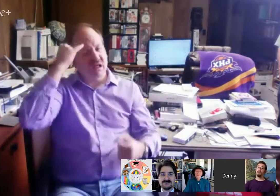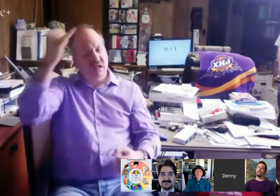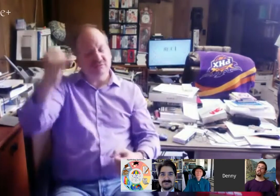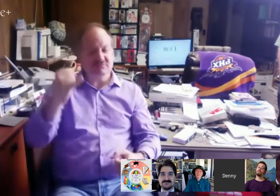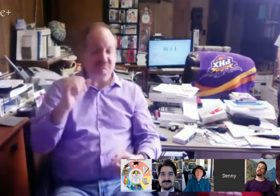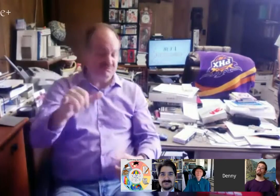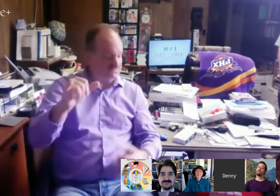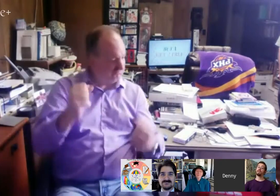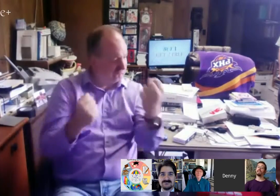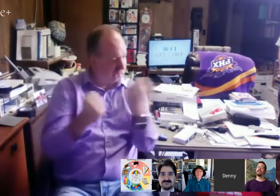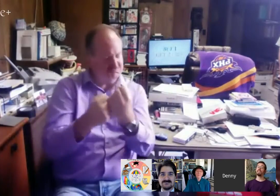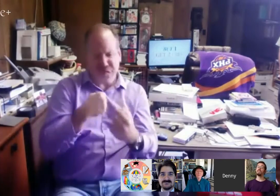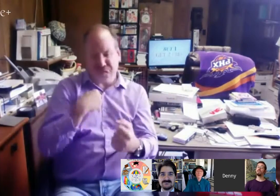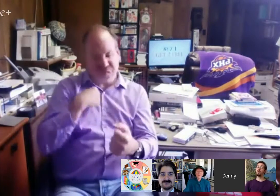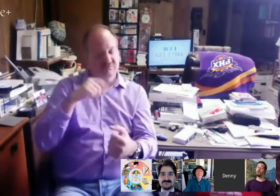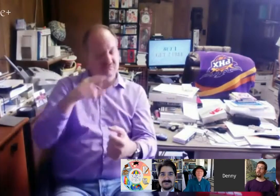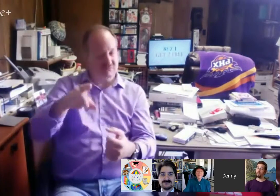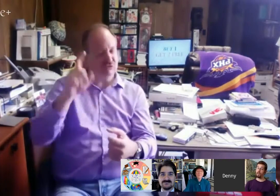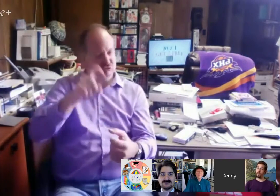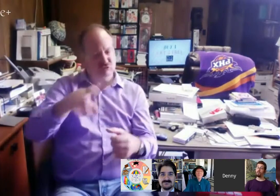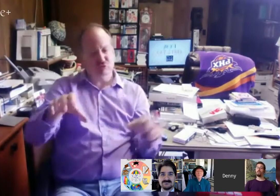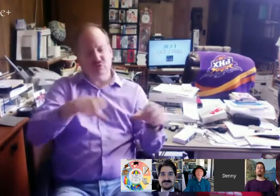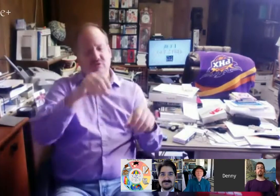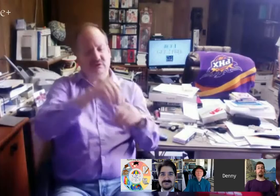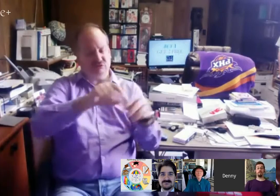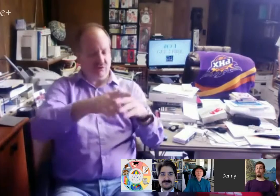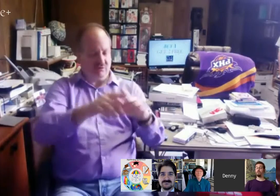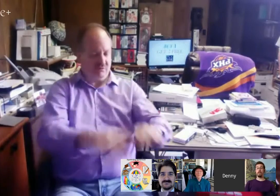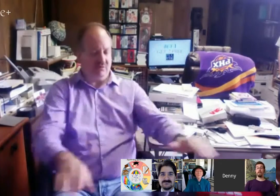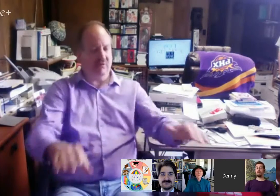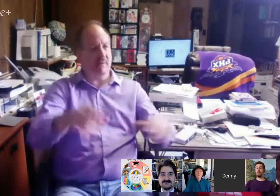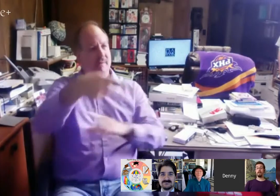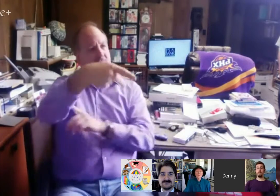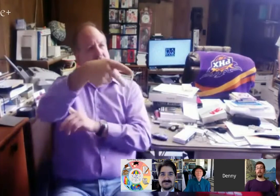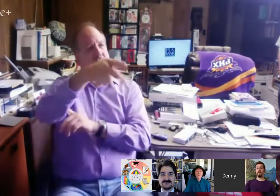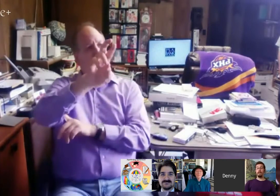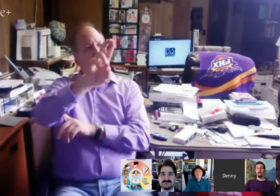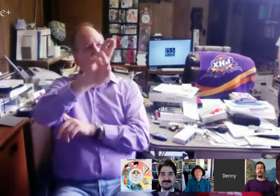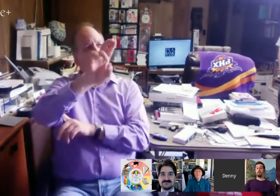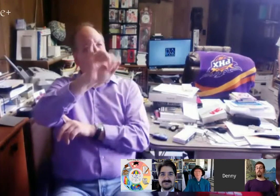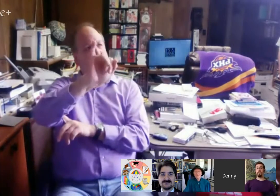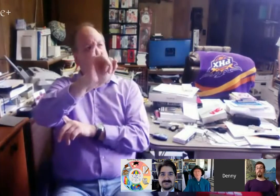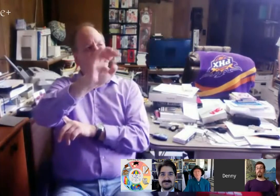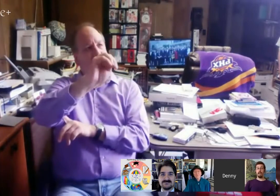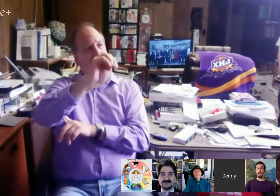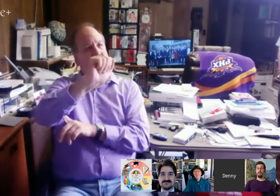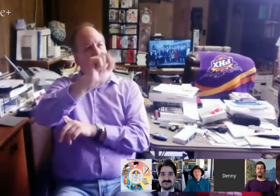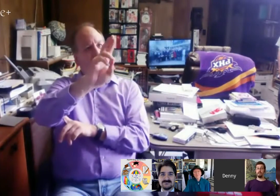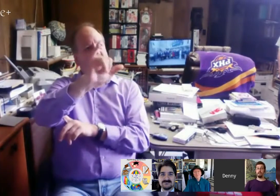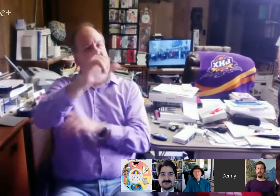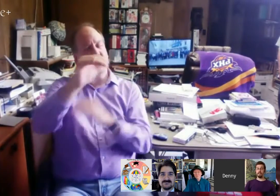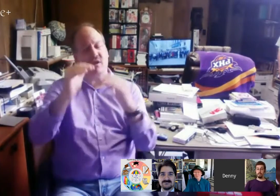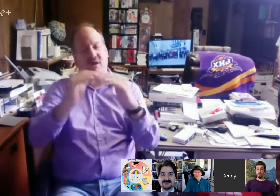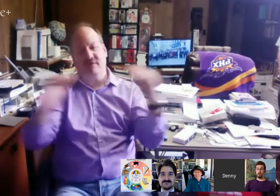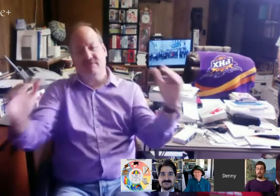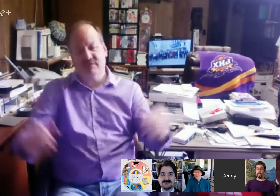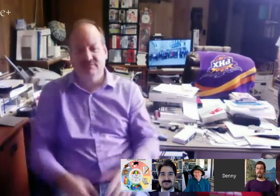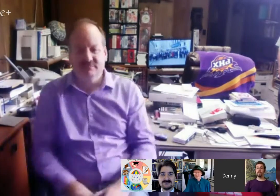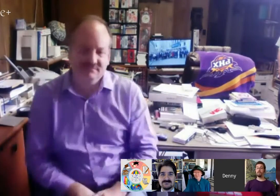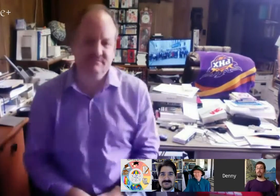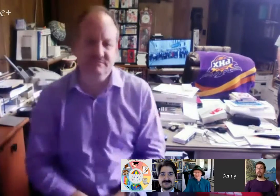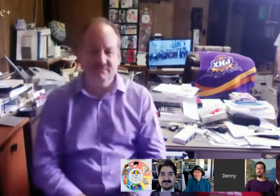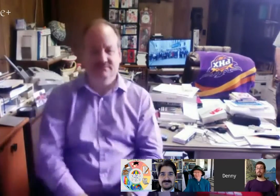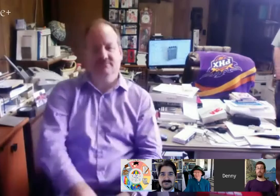that foundation can be applied to learning other language. And so yes, I do feel that having it at an